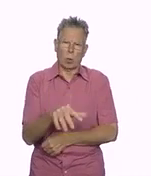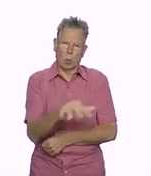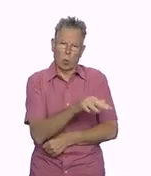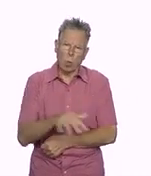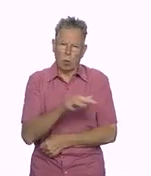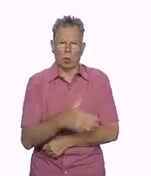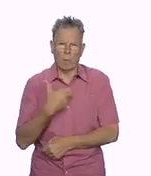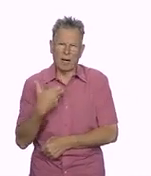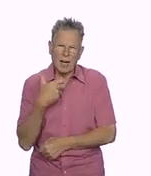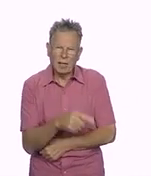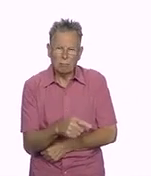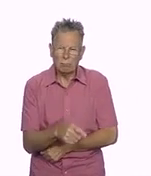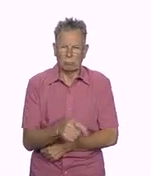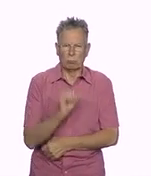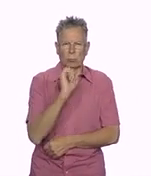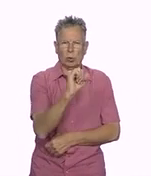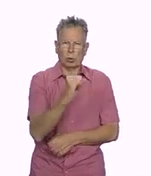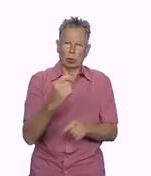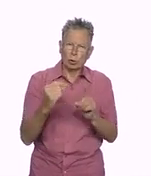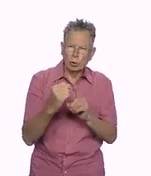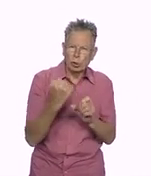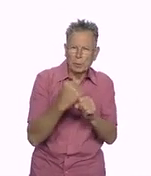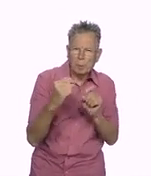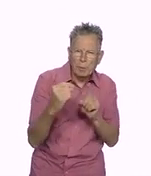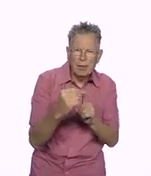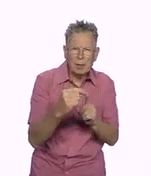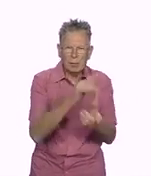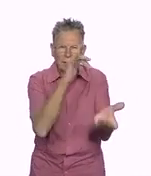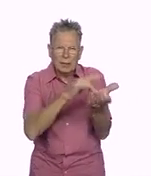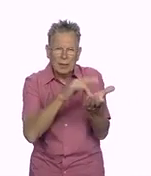your GP practice or local hospital.